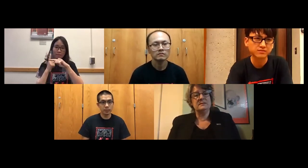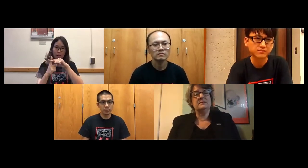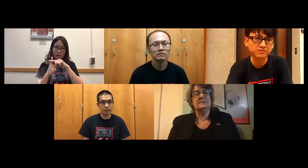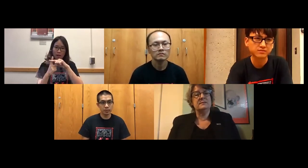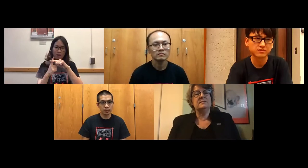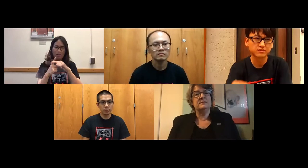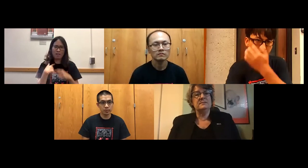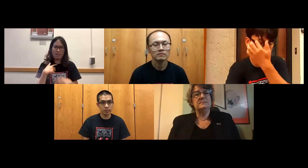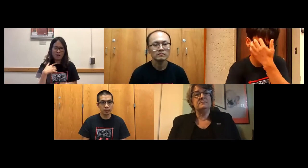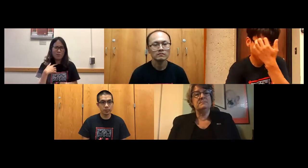At Deaf Plus,